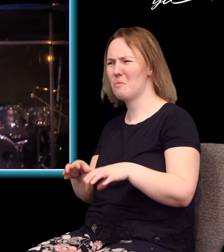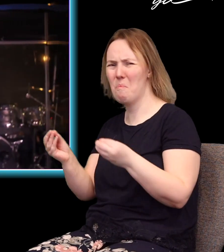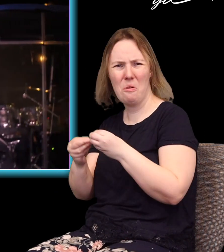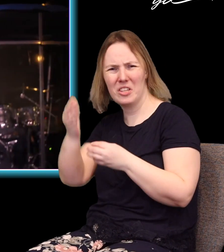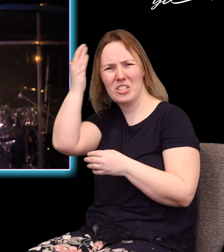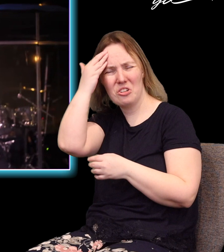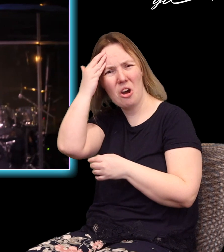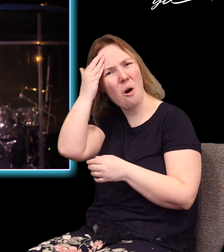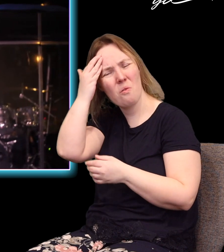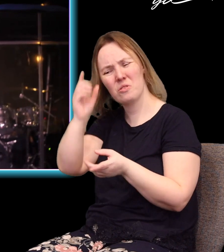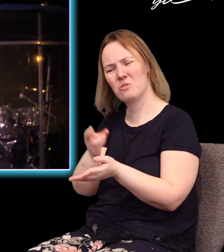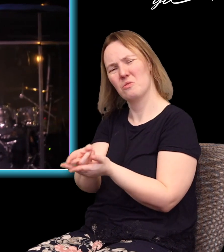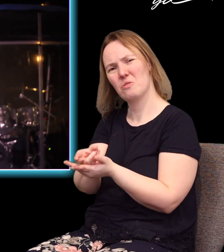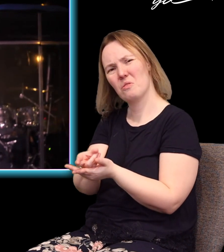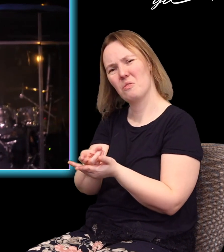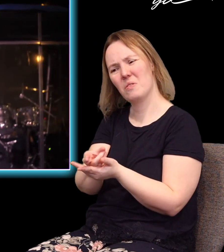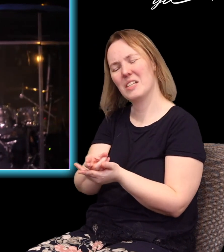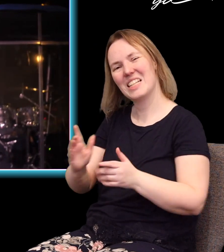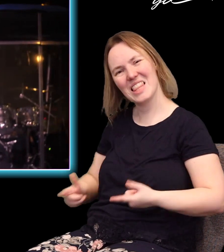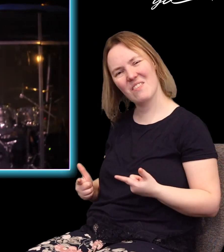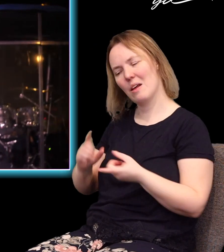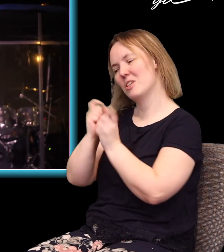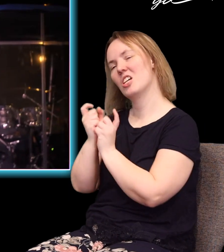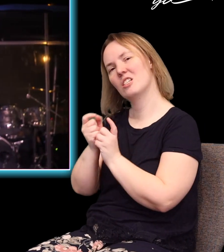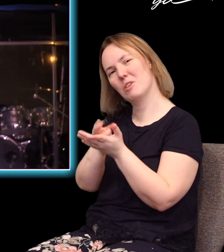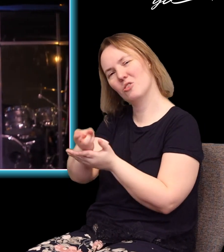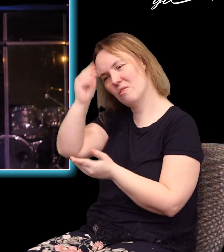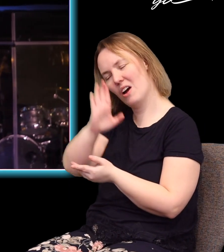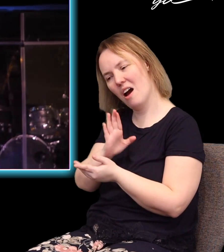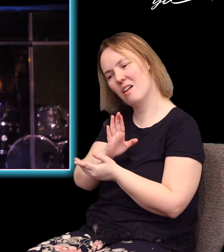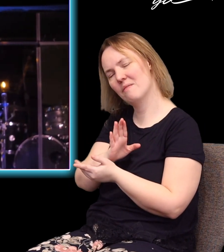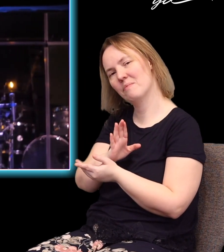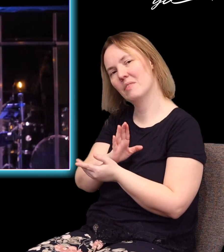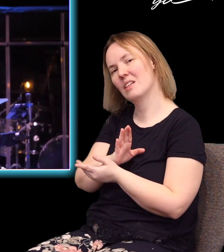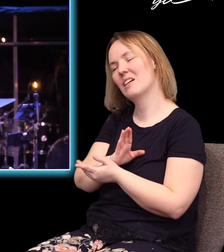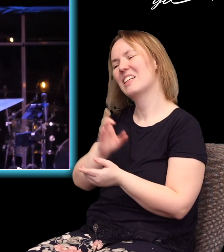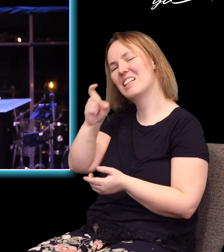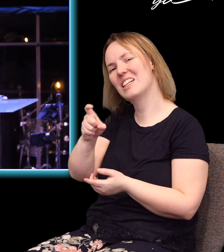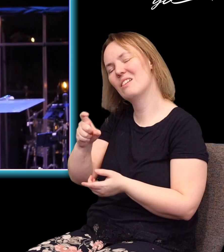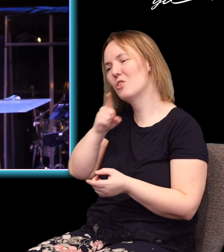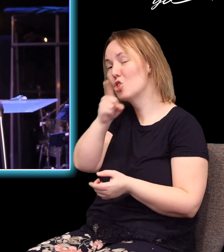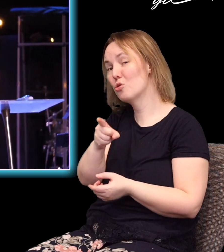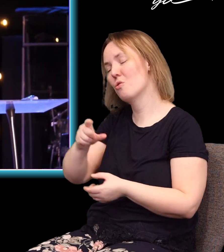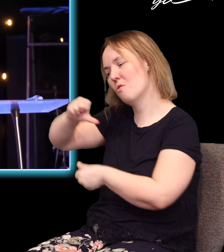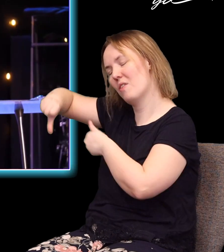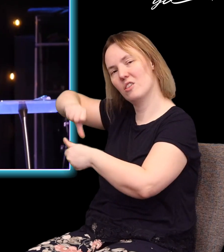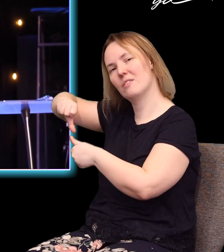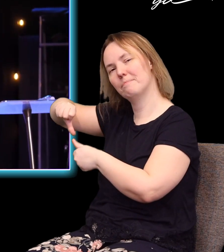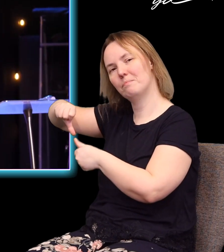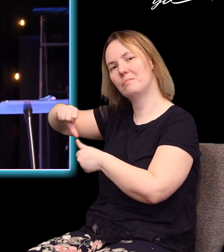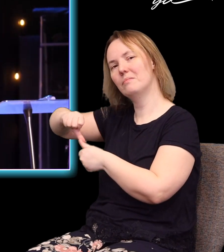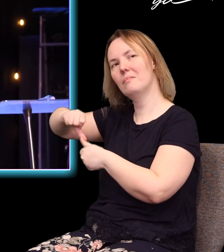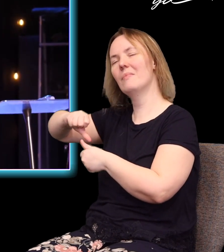but we're living it, we're being changed by the truth of God. We also talked about the need for true fellowship. And I mentioned to me,